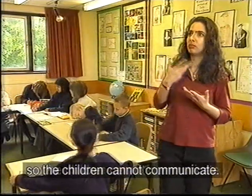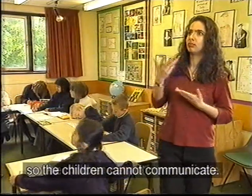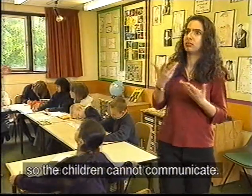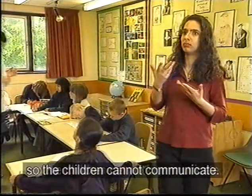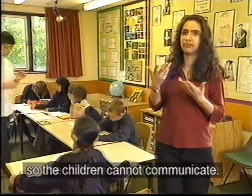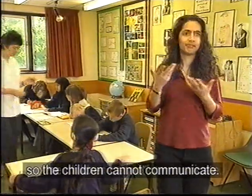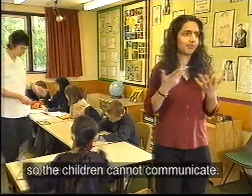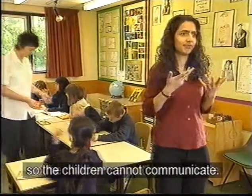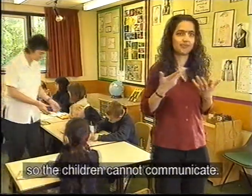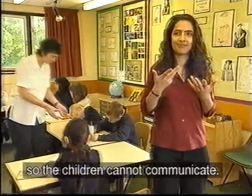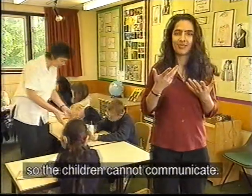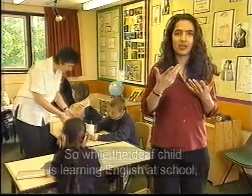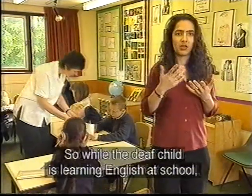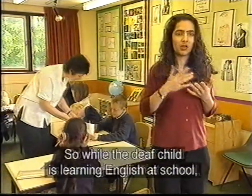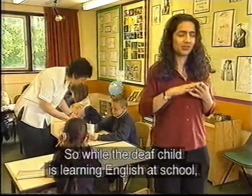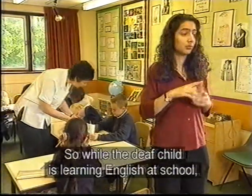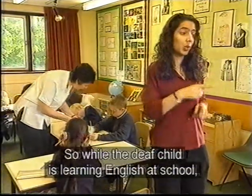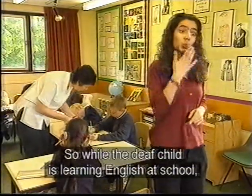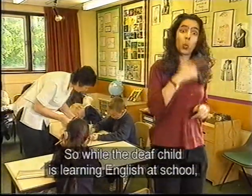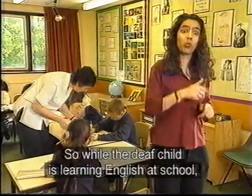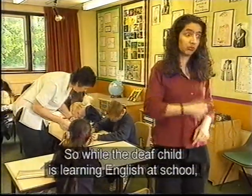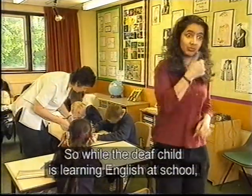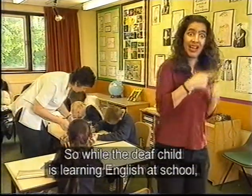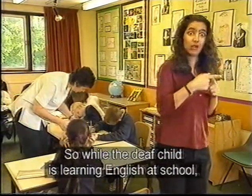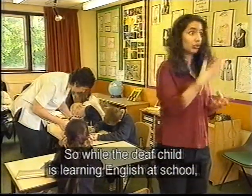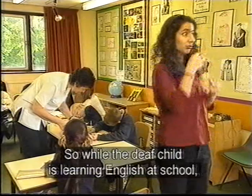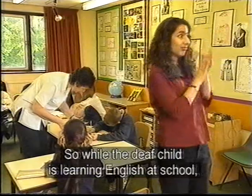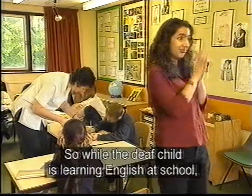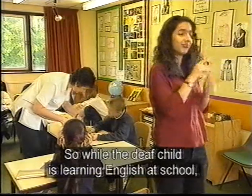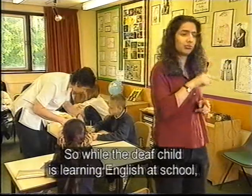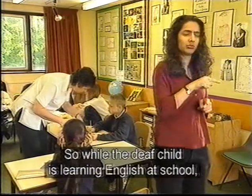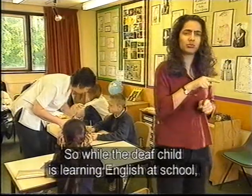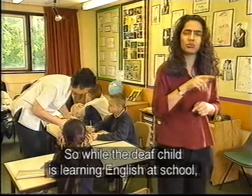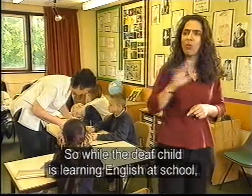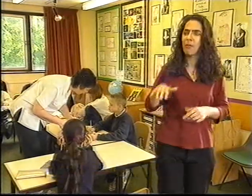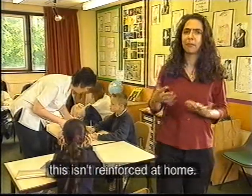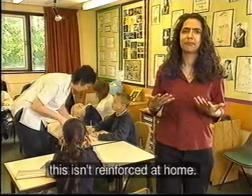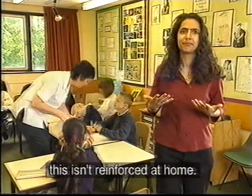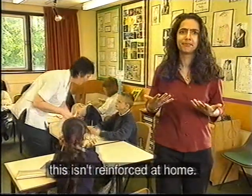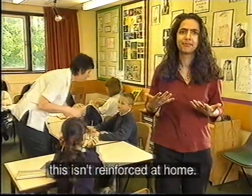cannot communicate. So while the deaf child is learning English at school, this isn't reinforced at home.